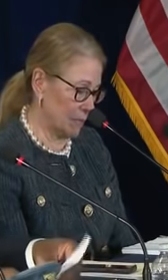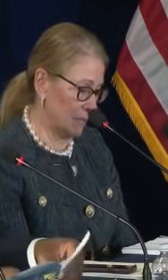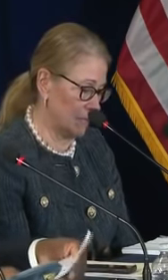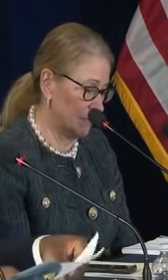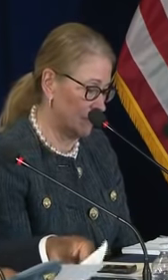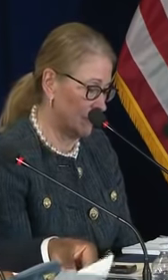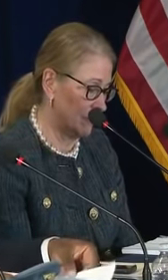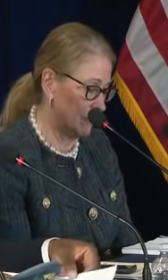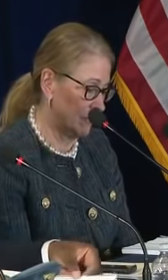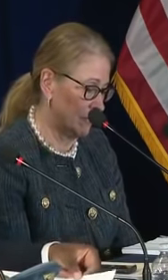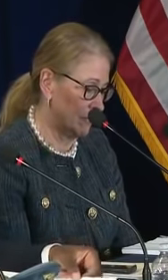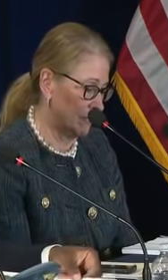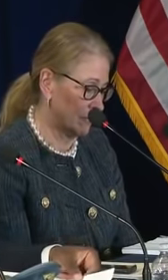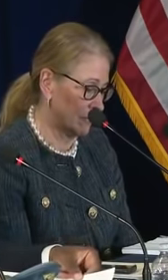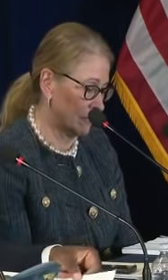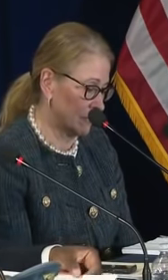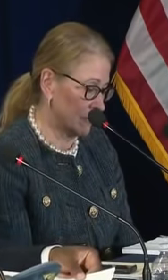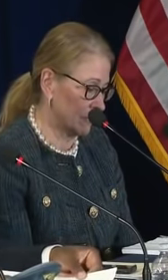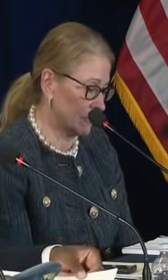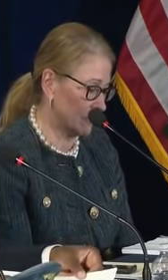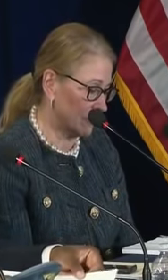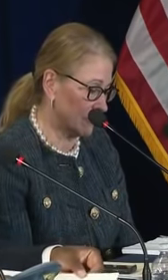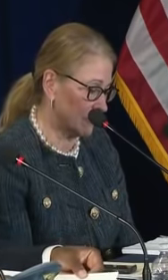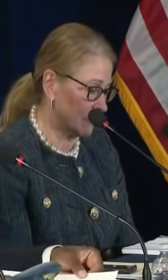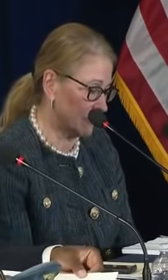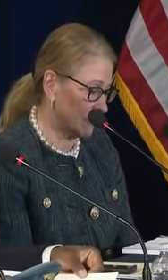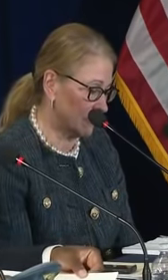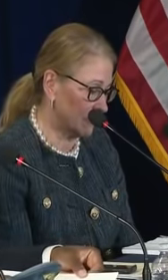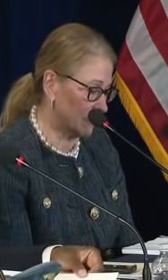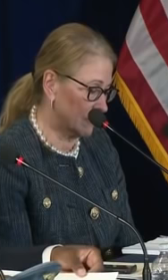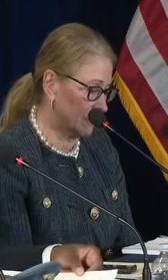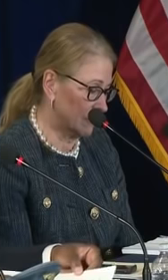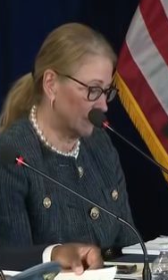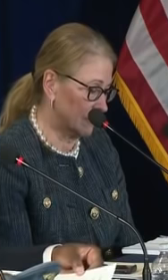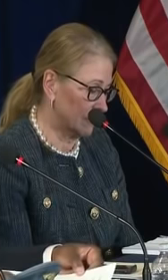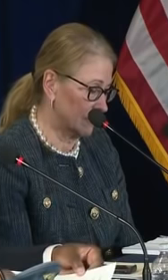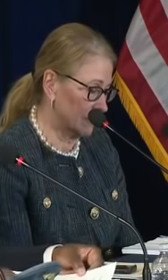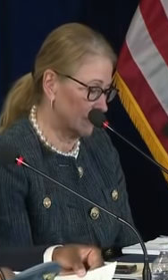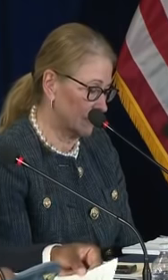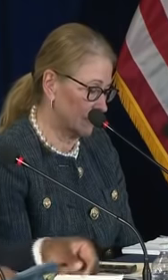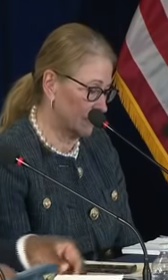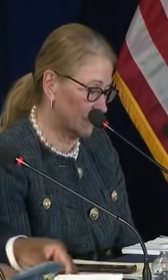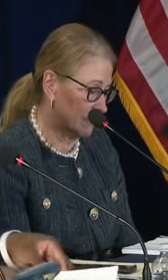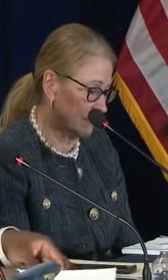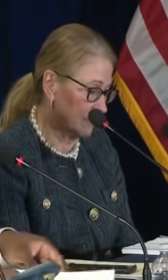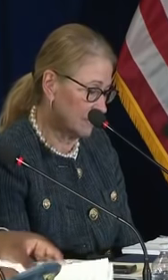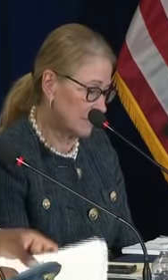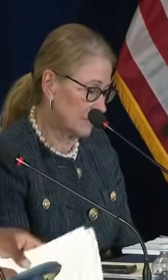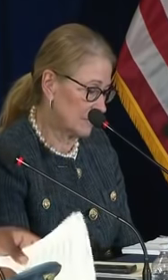community. We are standing in partnership with all of you and eager to provide support that we can. Thank you.